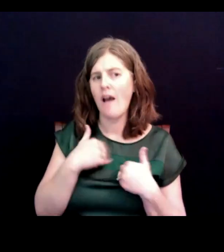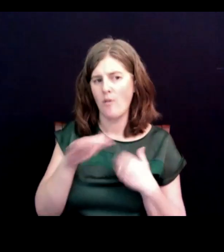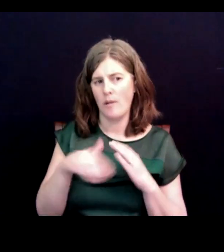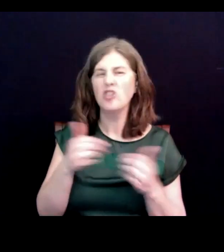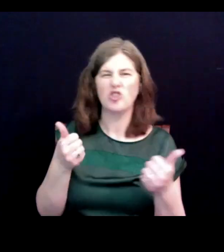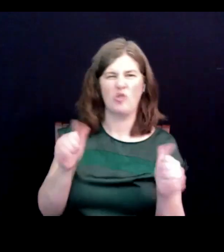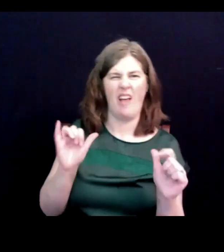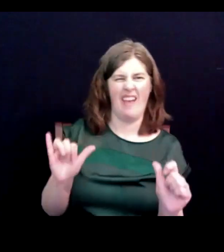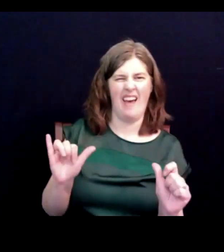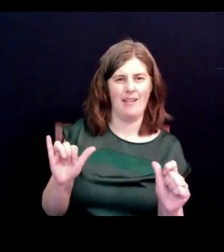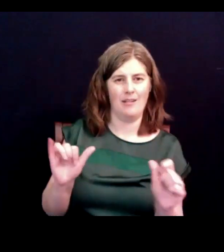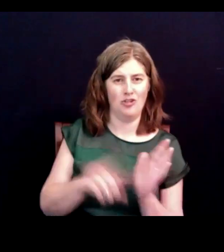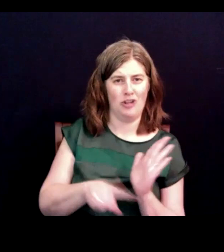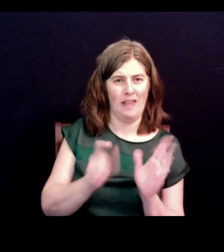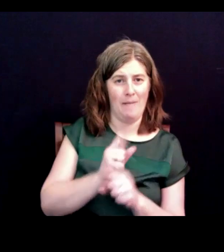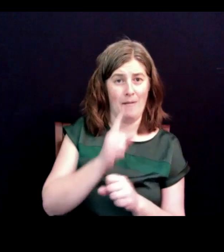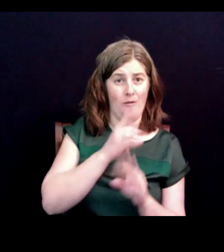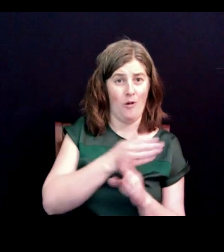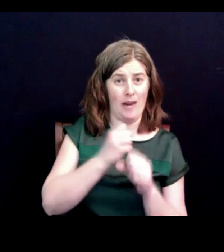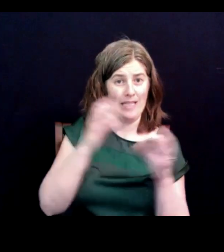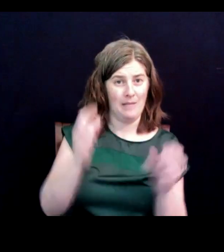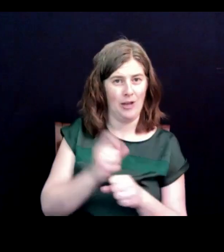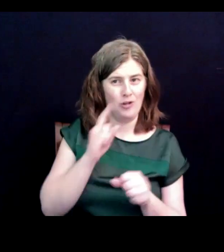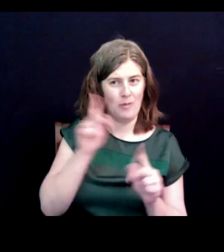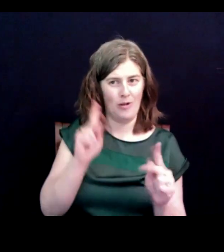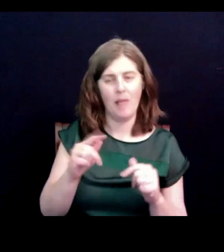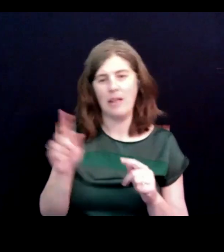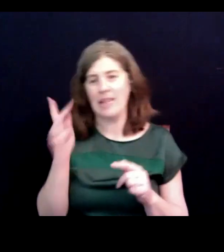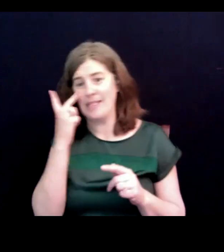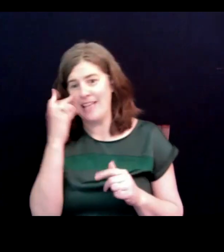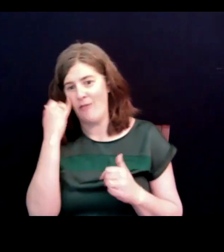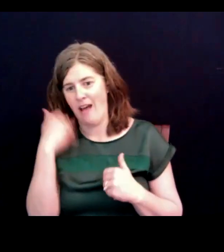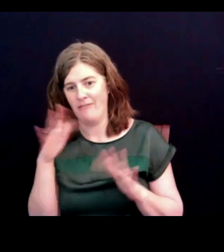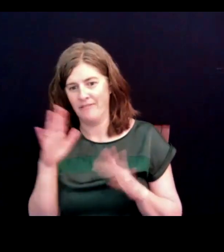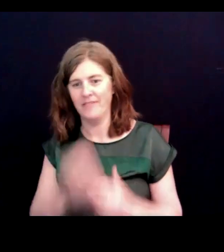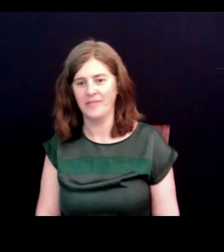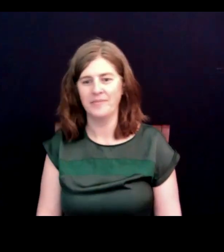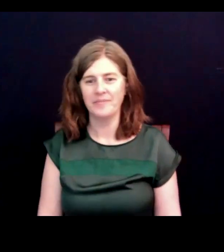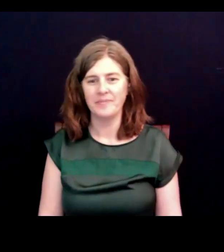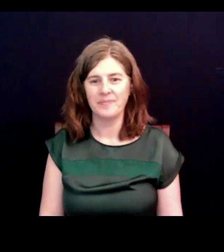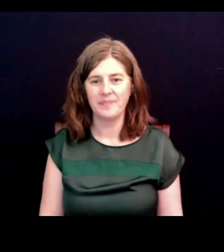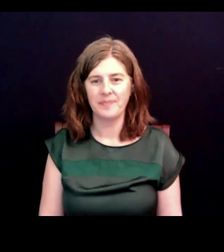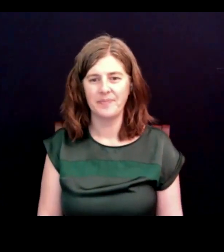that we before we do. make a decision, because I want to make sure that people can get their Okay, questions answered. let me find out real quick. Okay, sounds good.